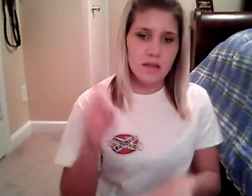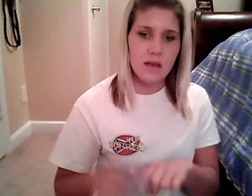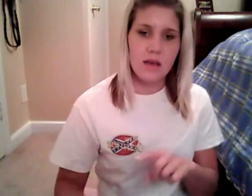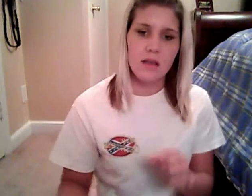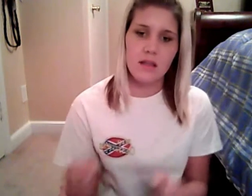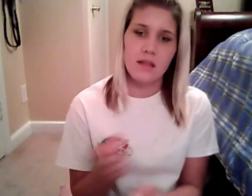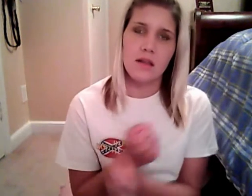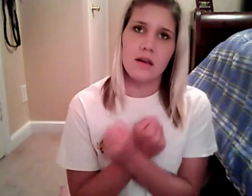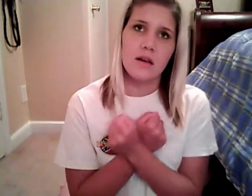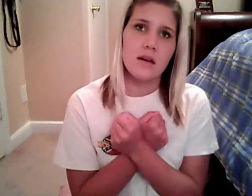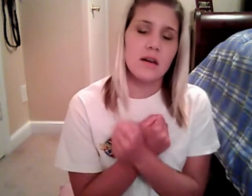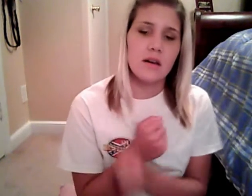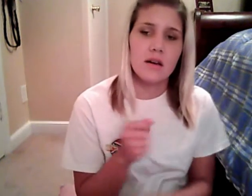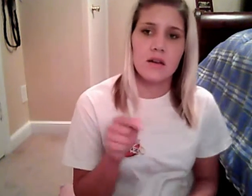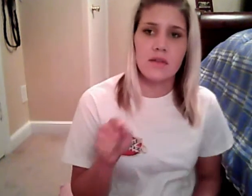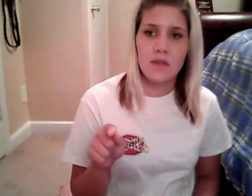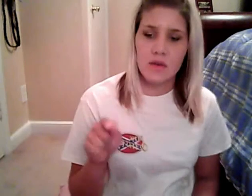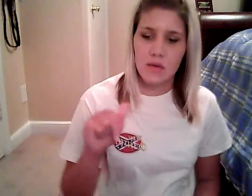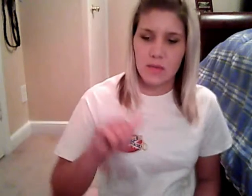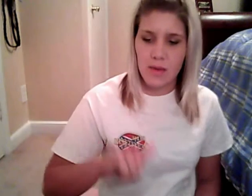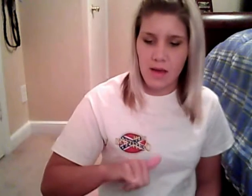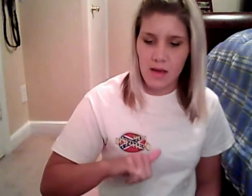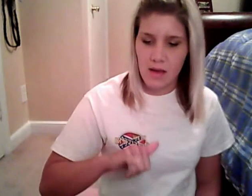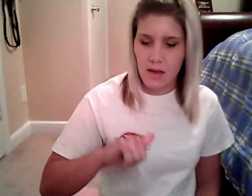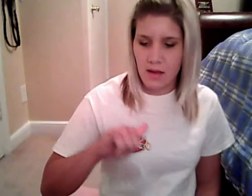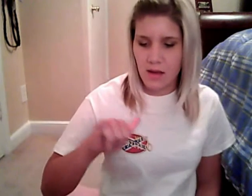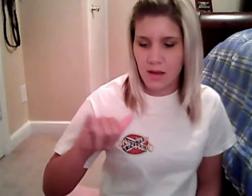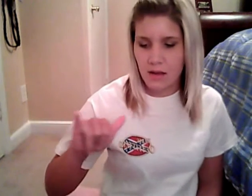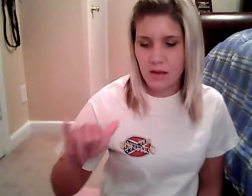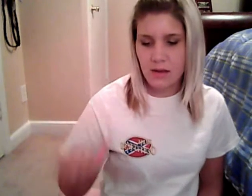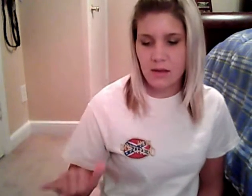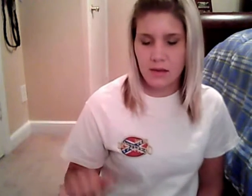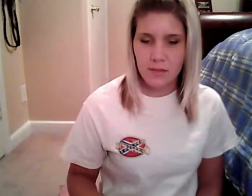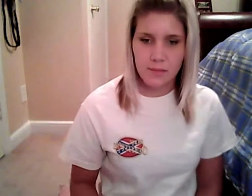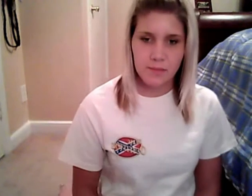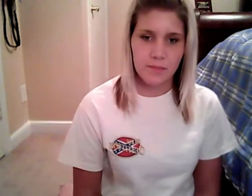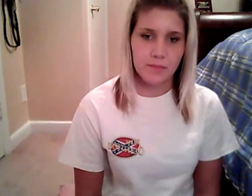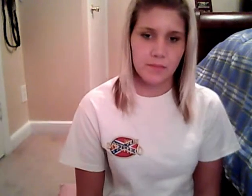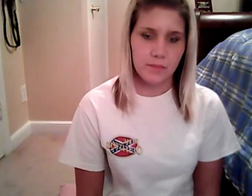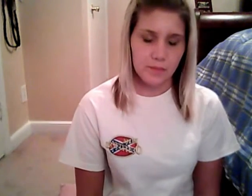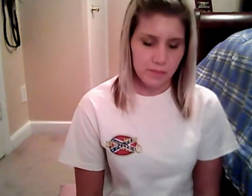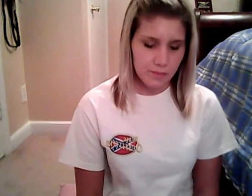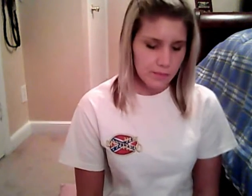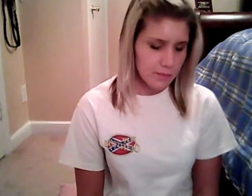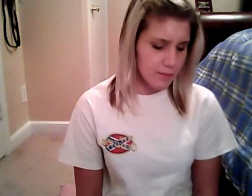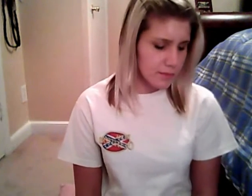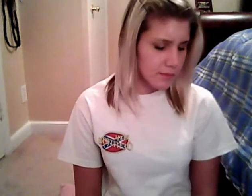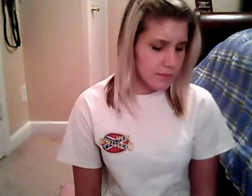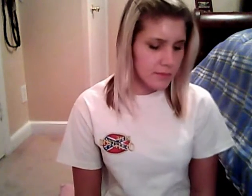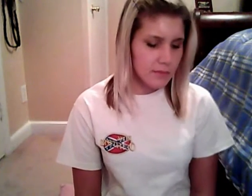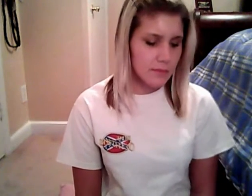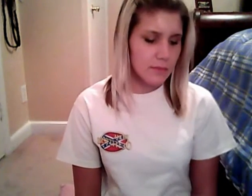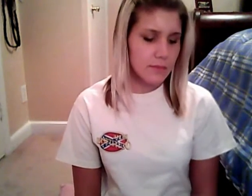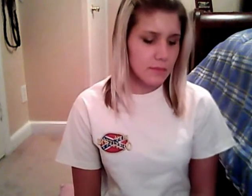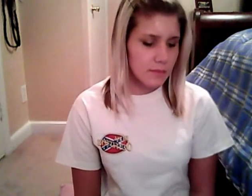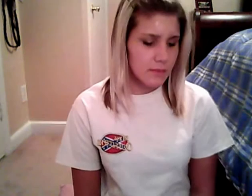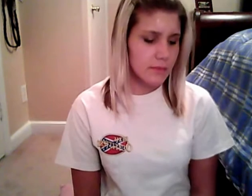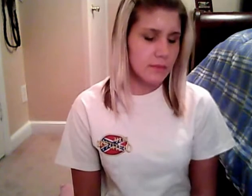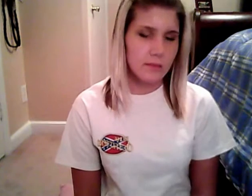can't love you back. Girl, I love you it